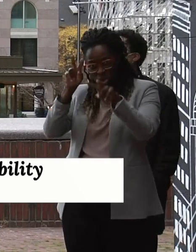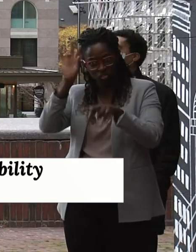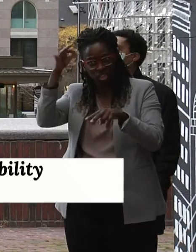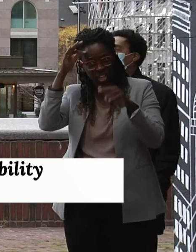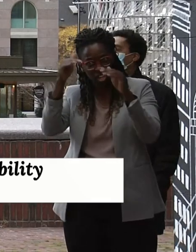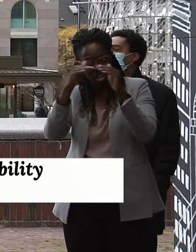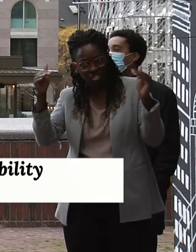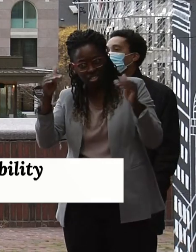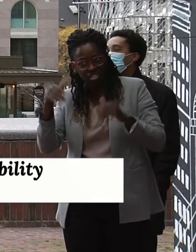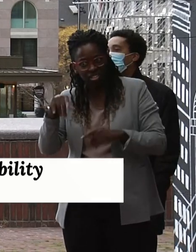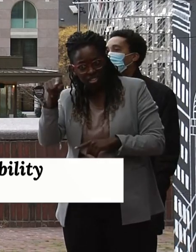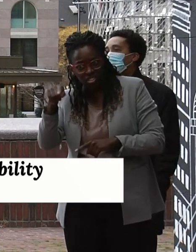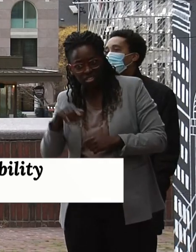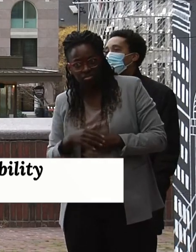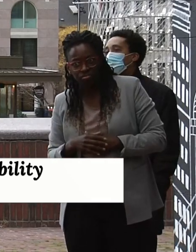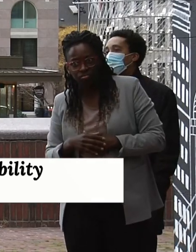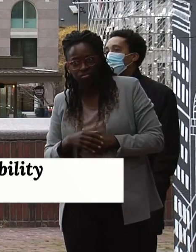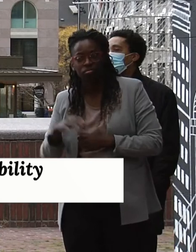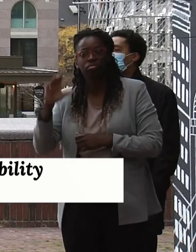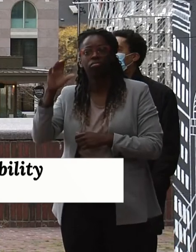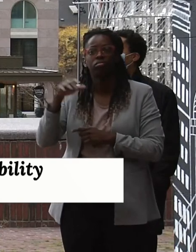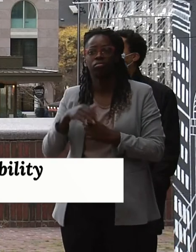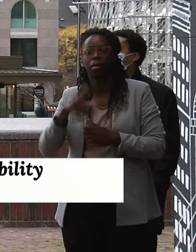potential posts in his administration? No.